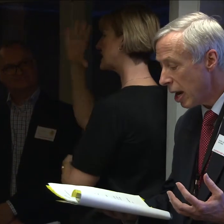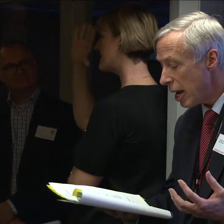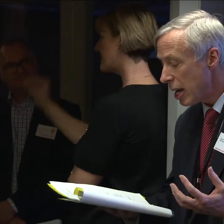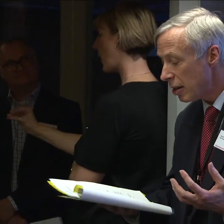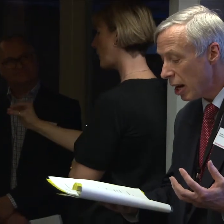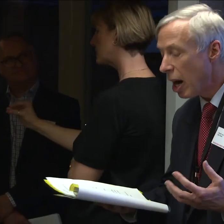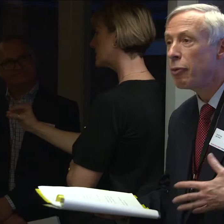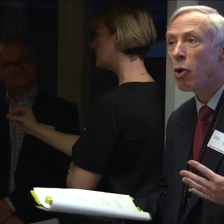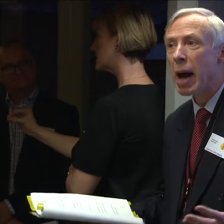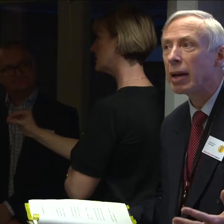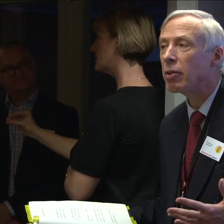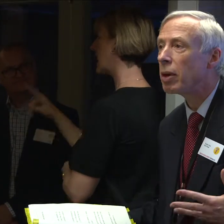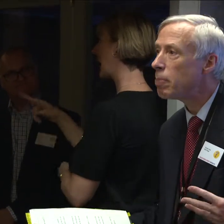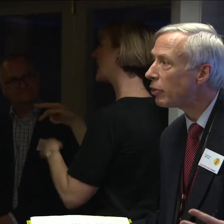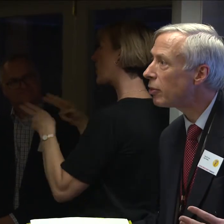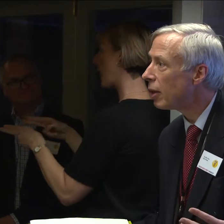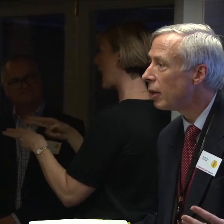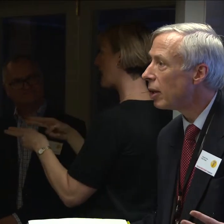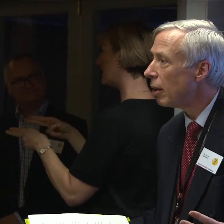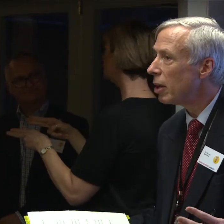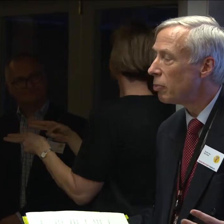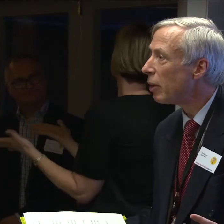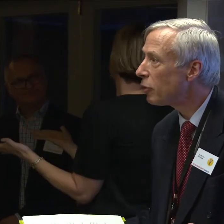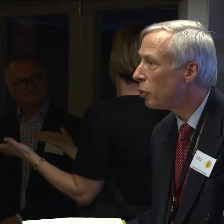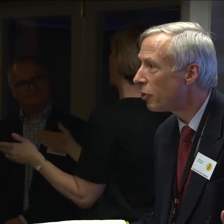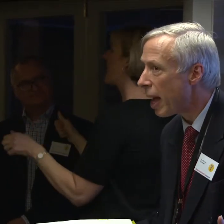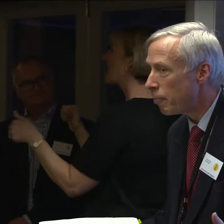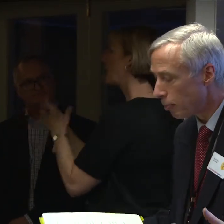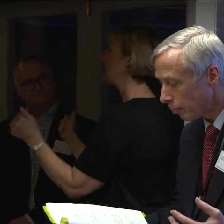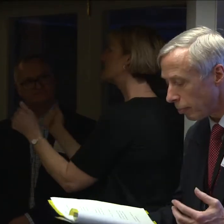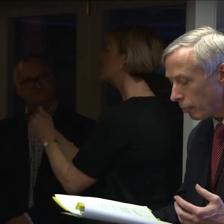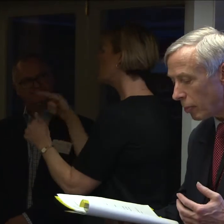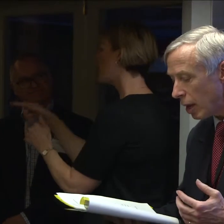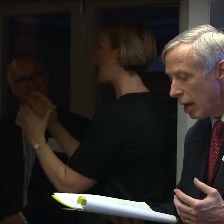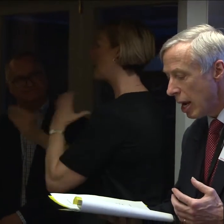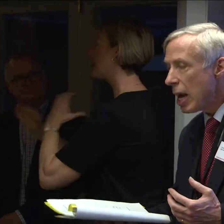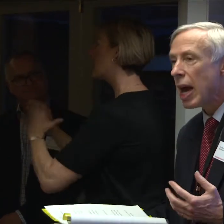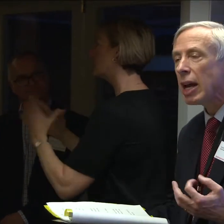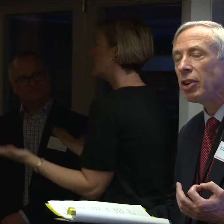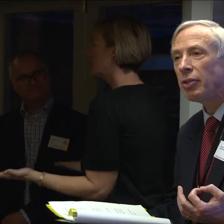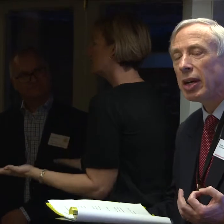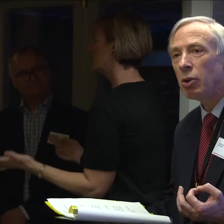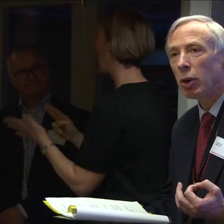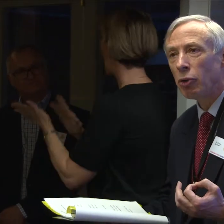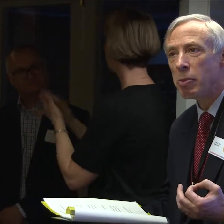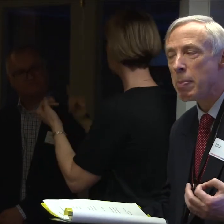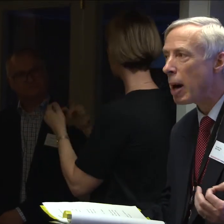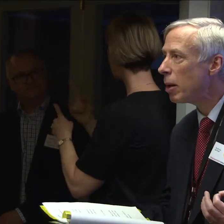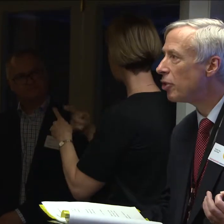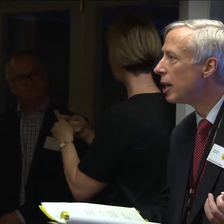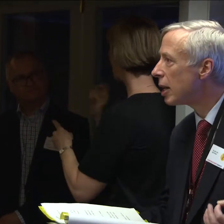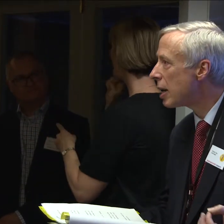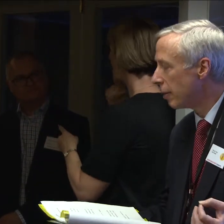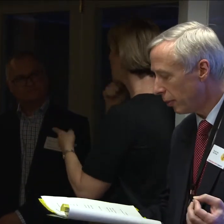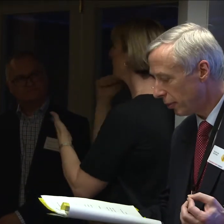in a format that best suits them. NHS England will also be